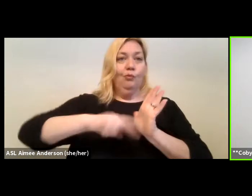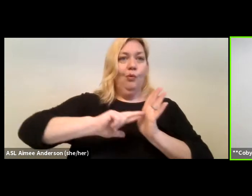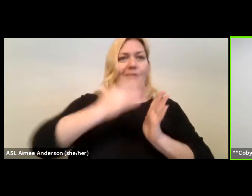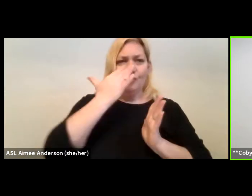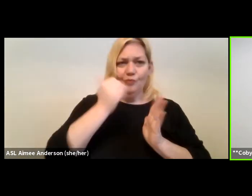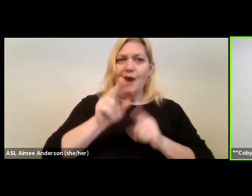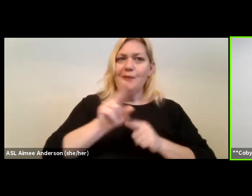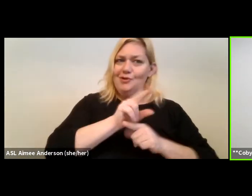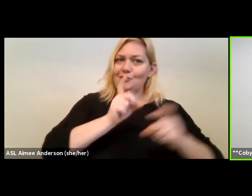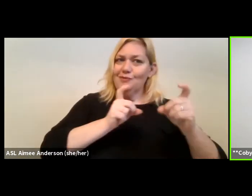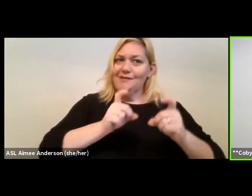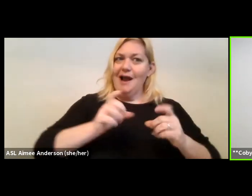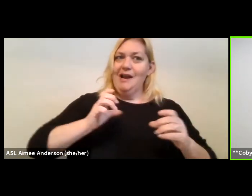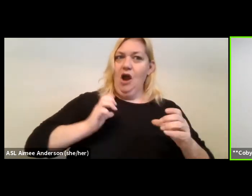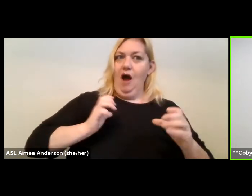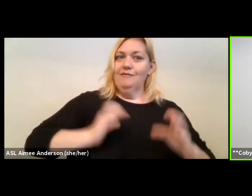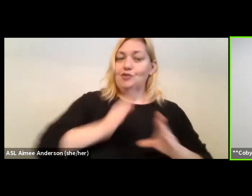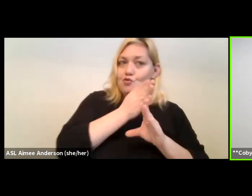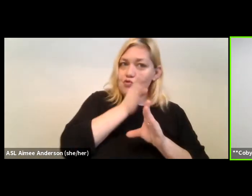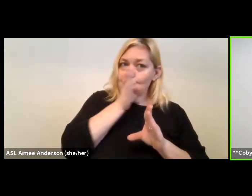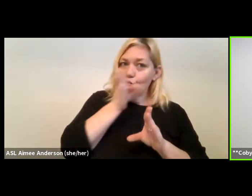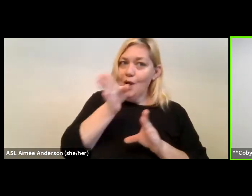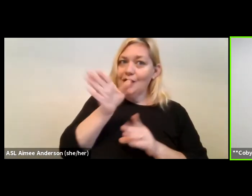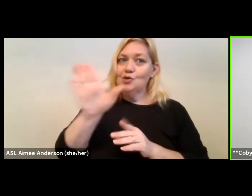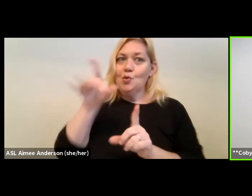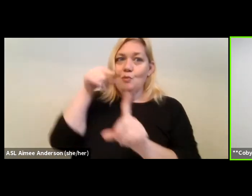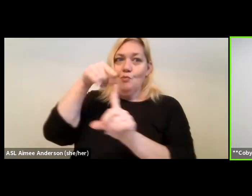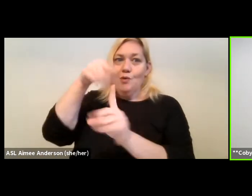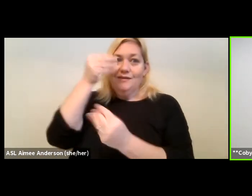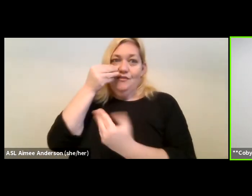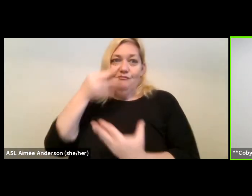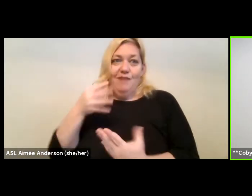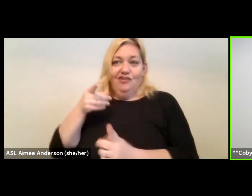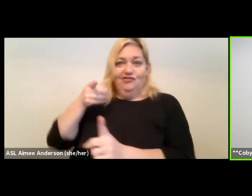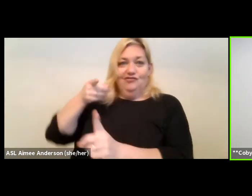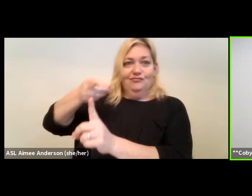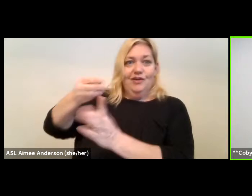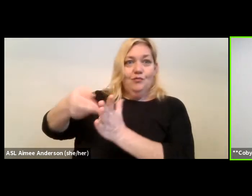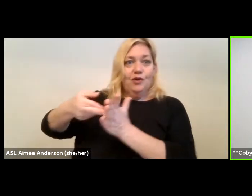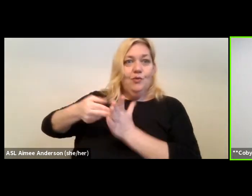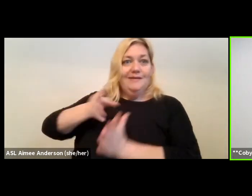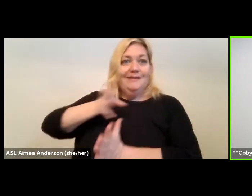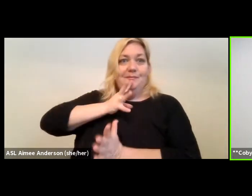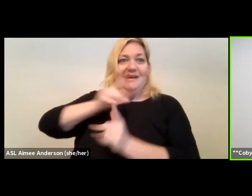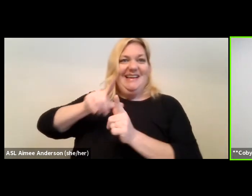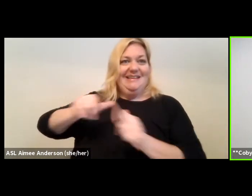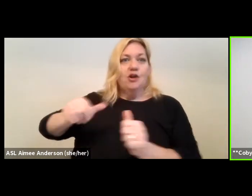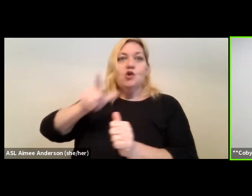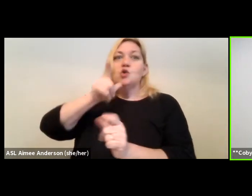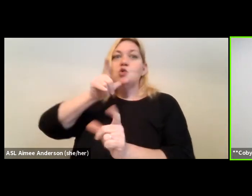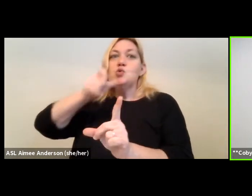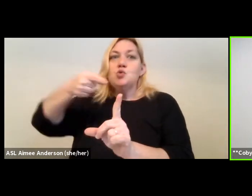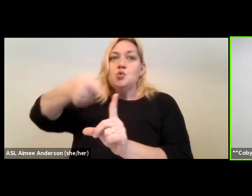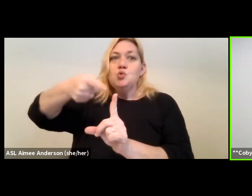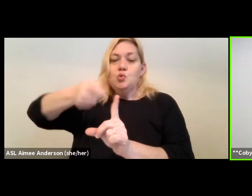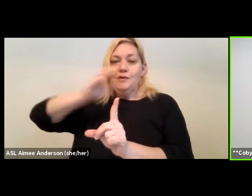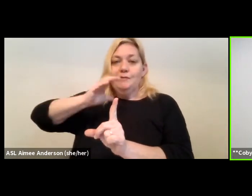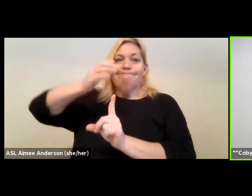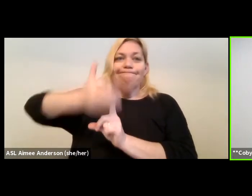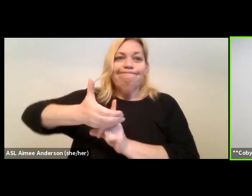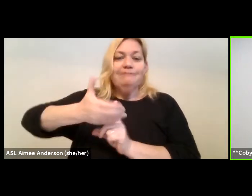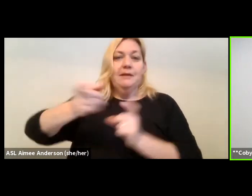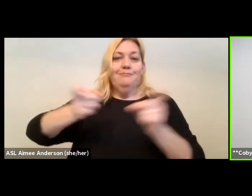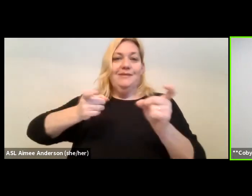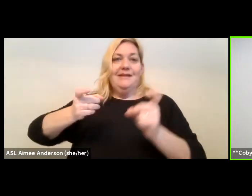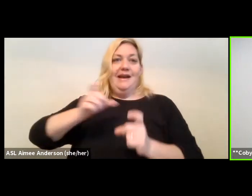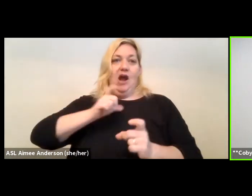presiding officer. So you should direct your points of information and requests to speak, et cetera, to whoever is acting as the presiding officer at